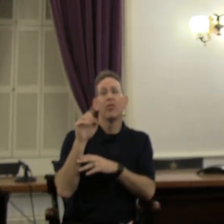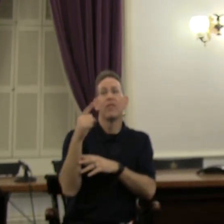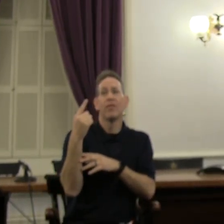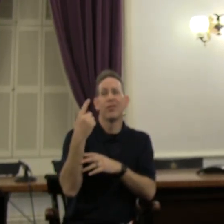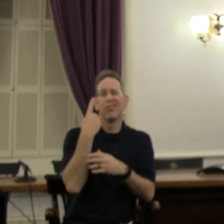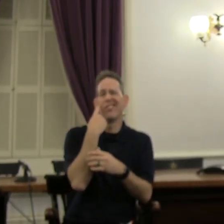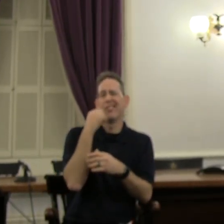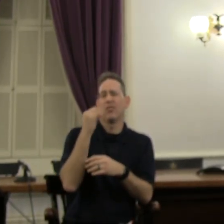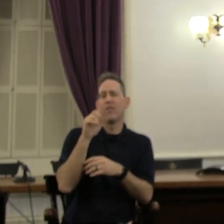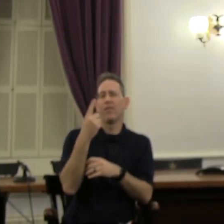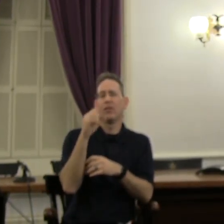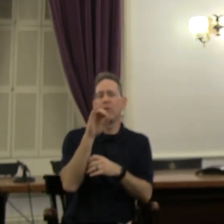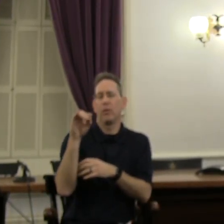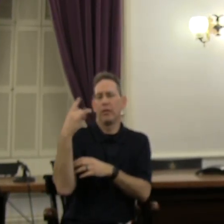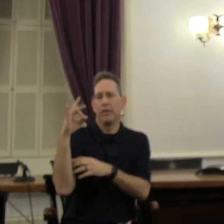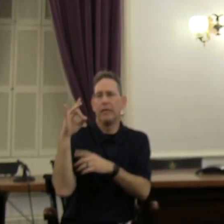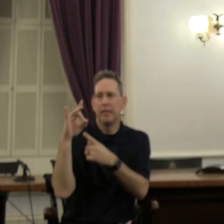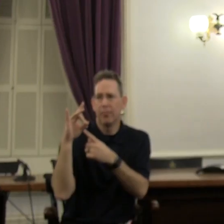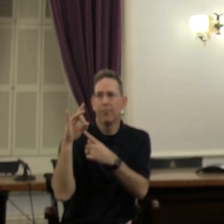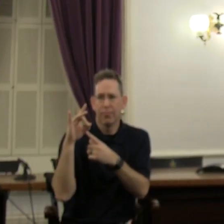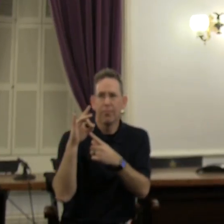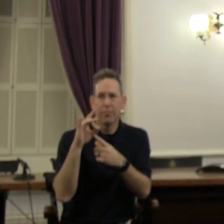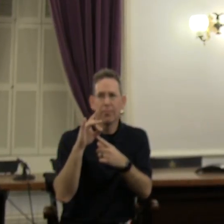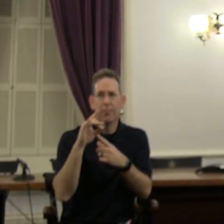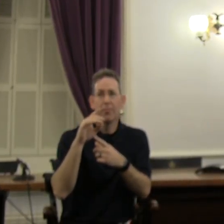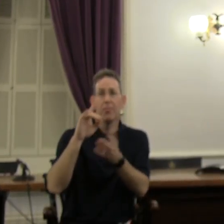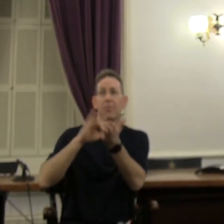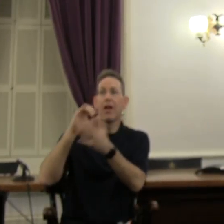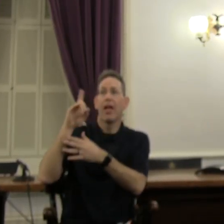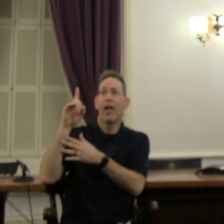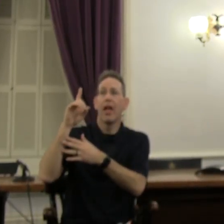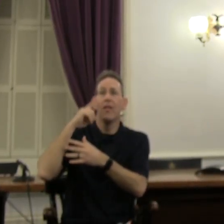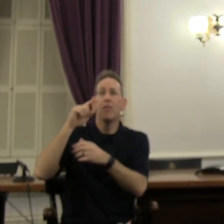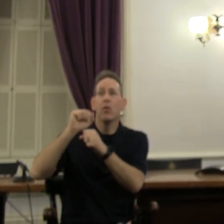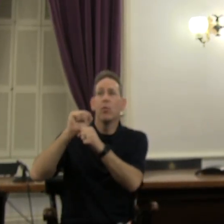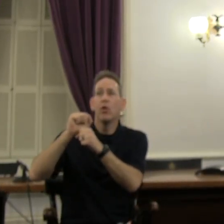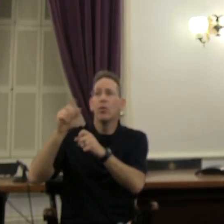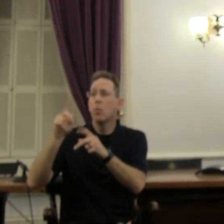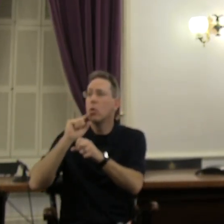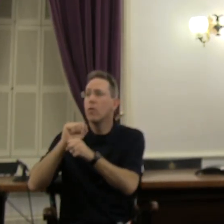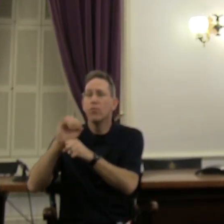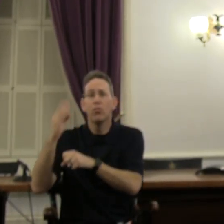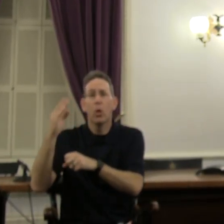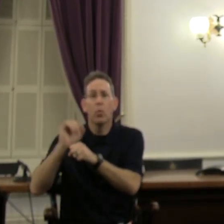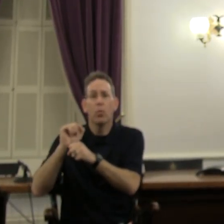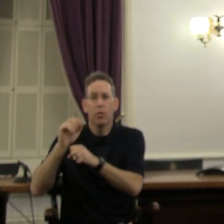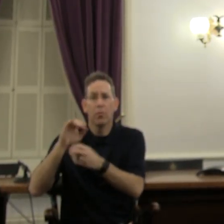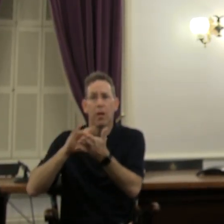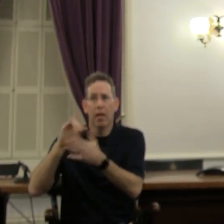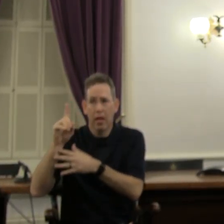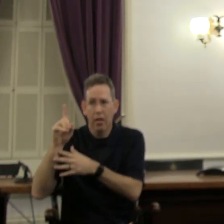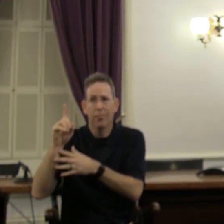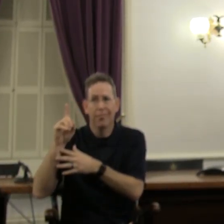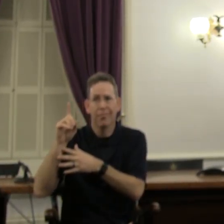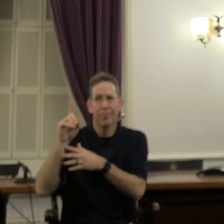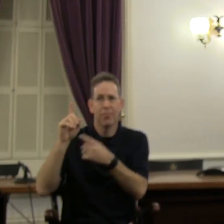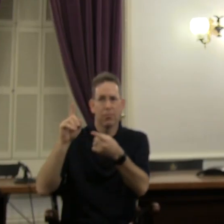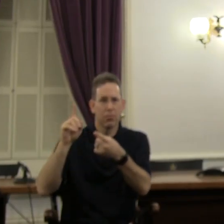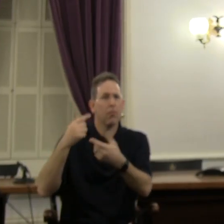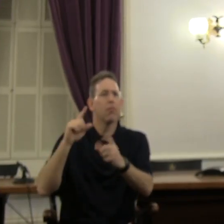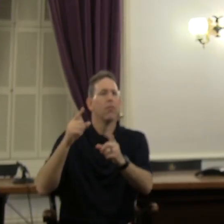community. In keeping with the theme of this year's Disability Awareness Day, I'm pleased to announce that